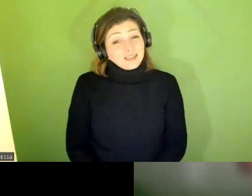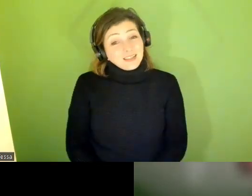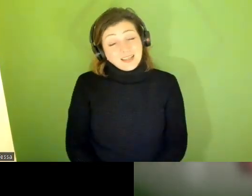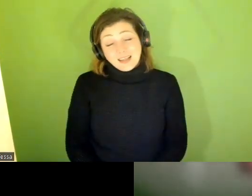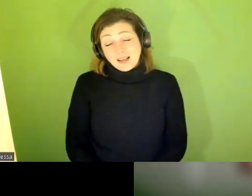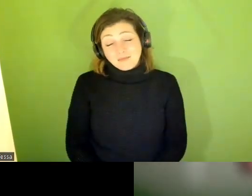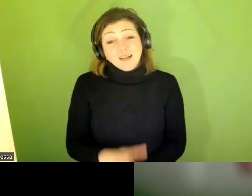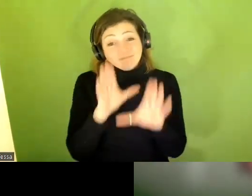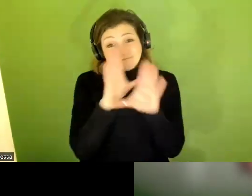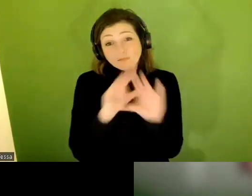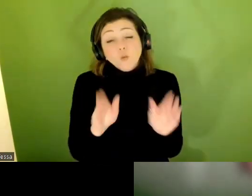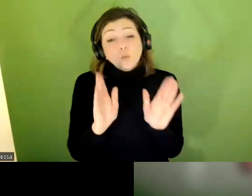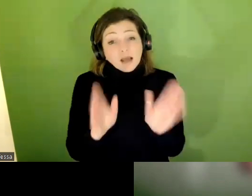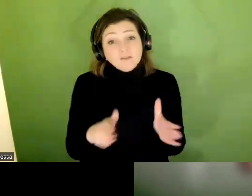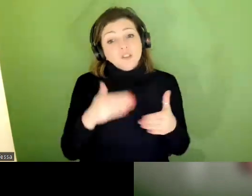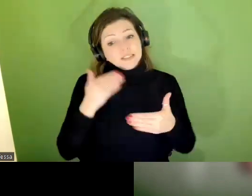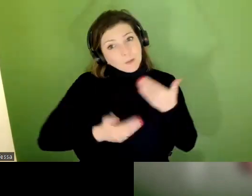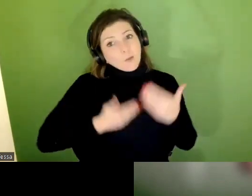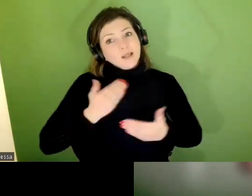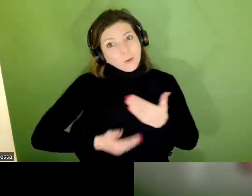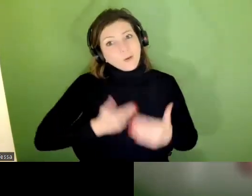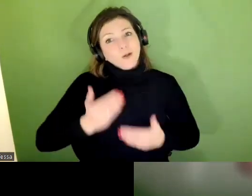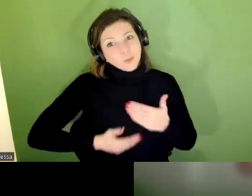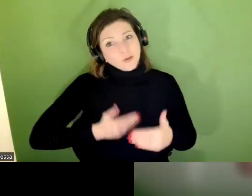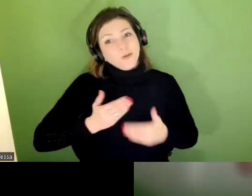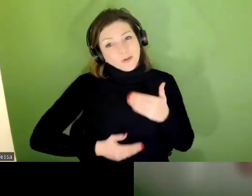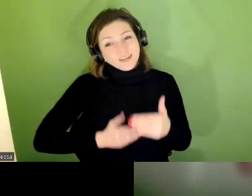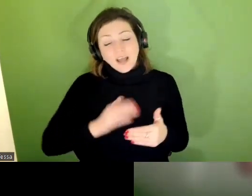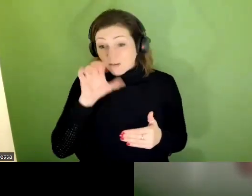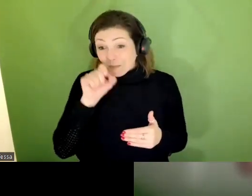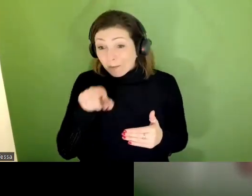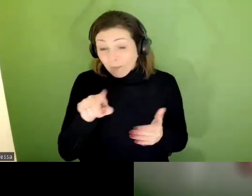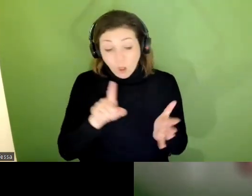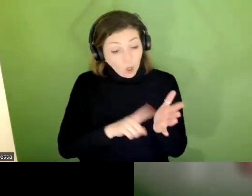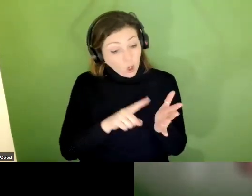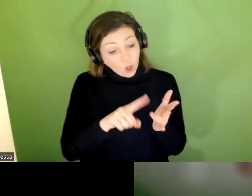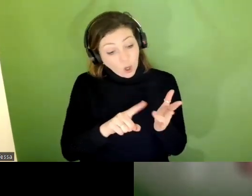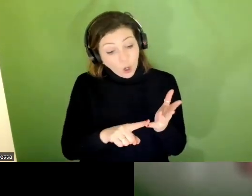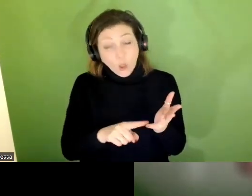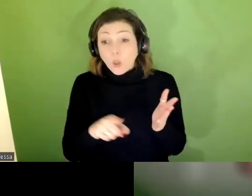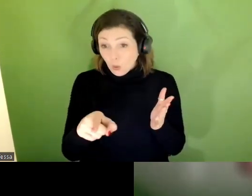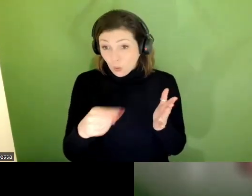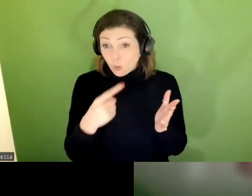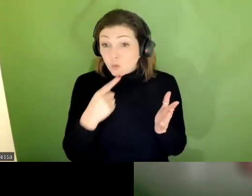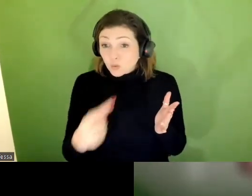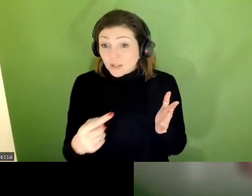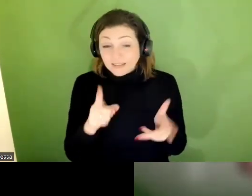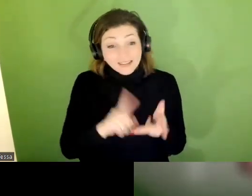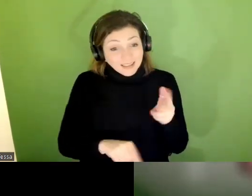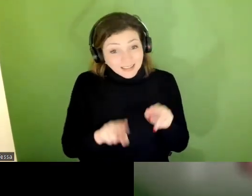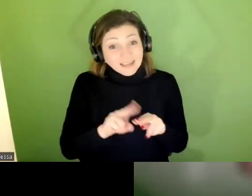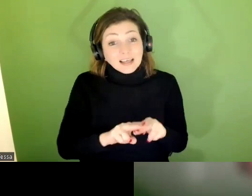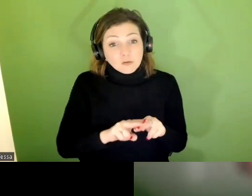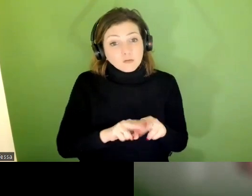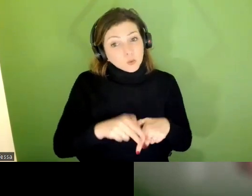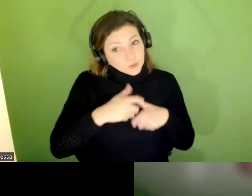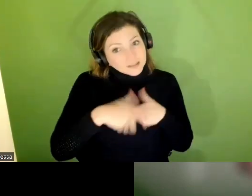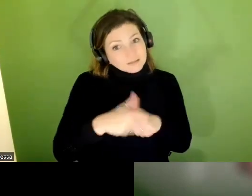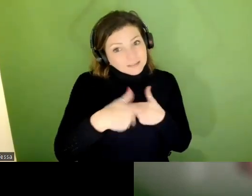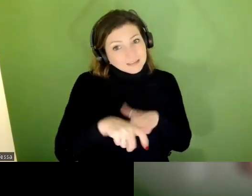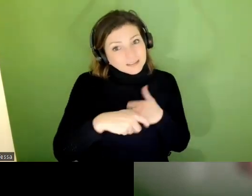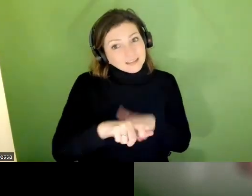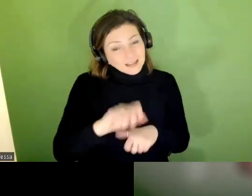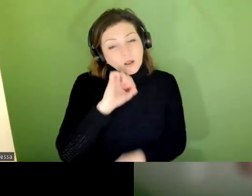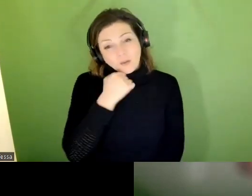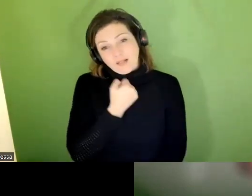of I think Lou always used to tell me that if you build it, they will come, and that kind of just if you really love writing something and it